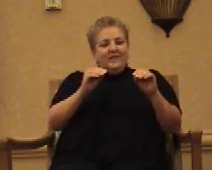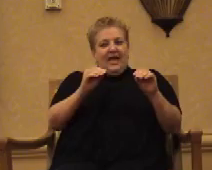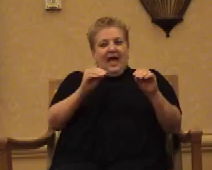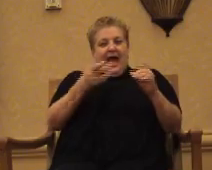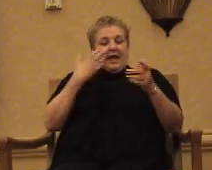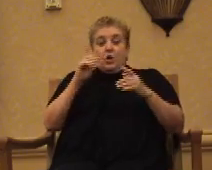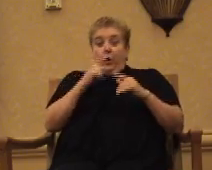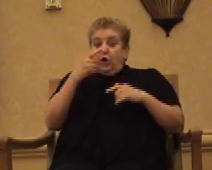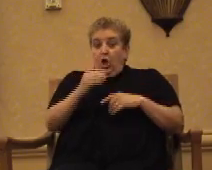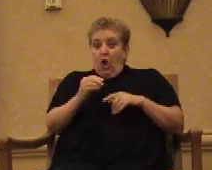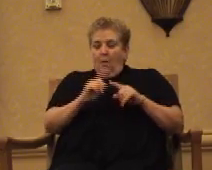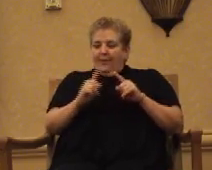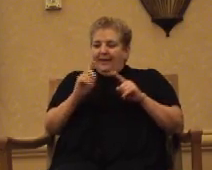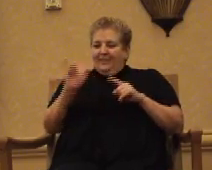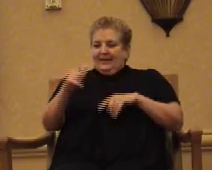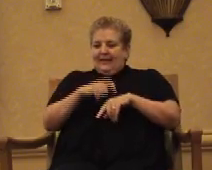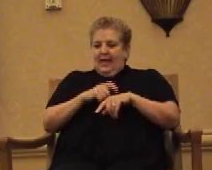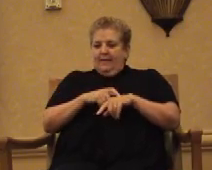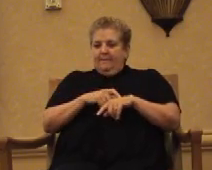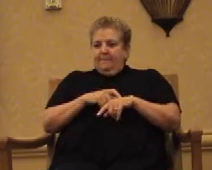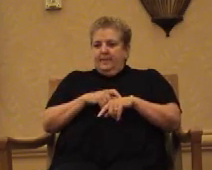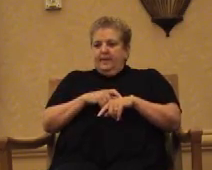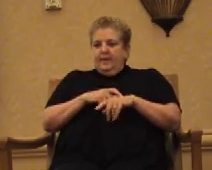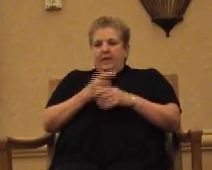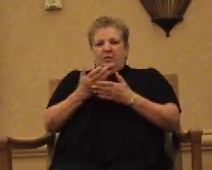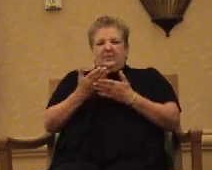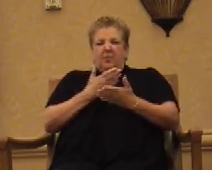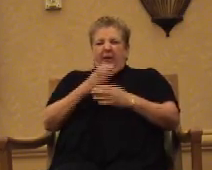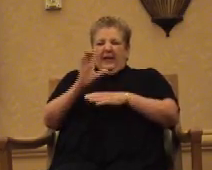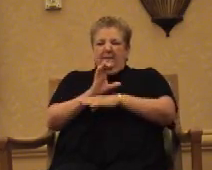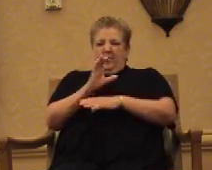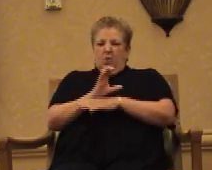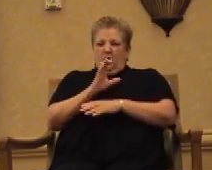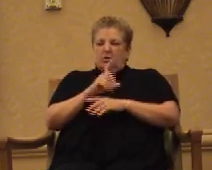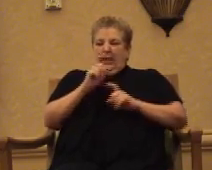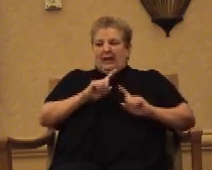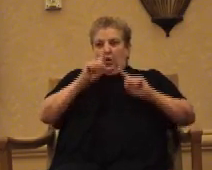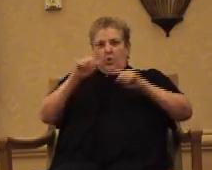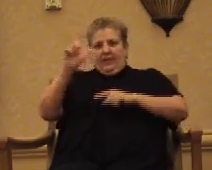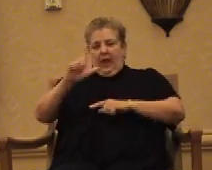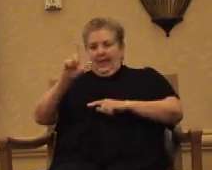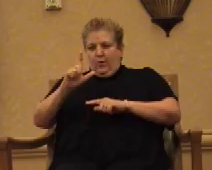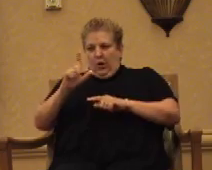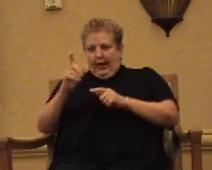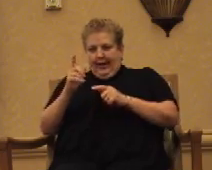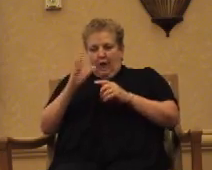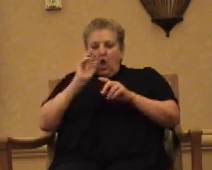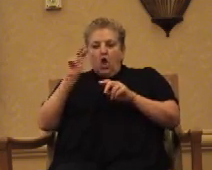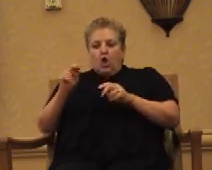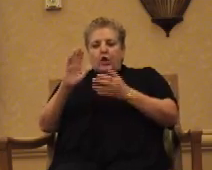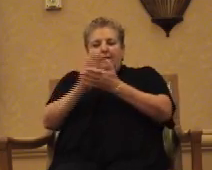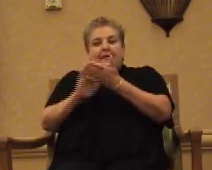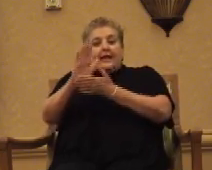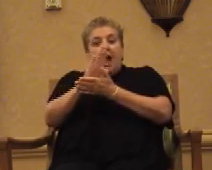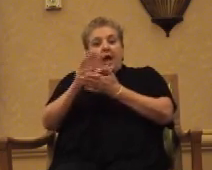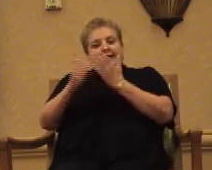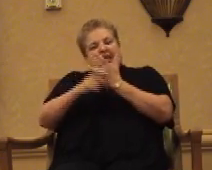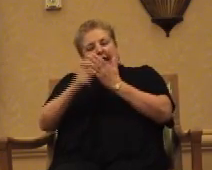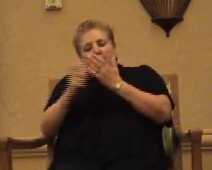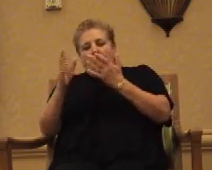there. In those days it was pre-computer, so you went to the library and you go through the college catalogs and you fantasize about where you want to